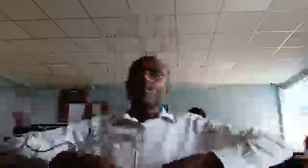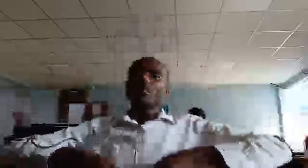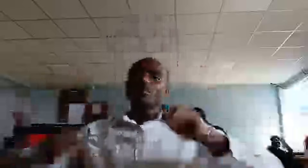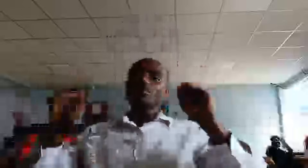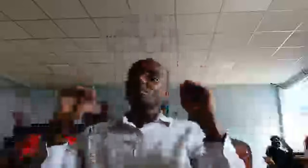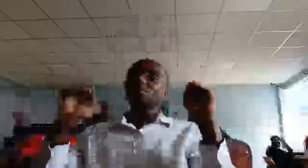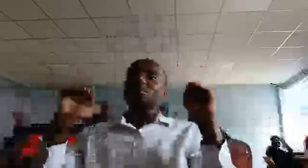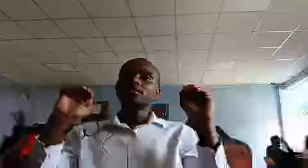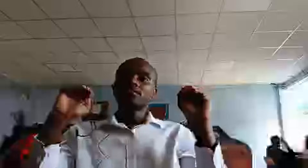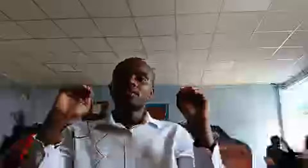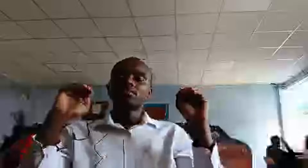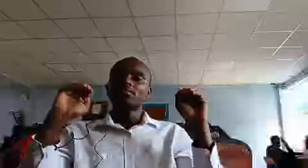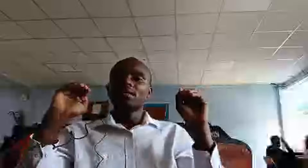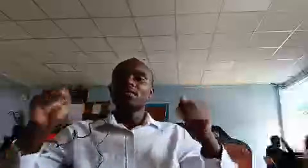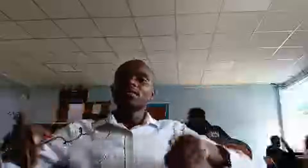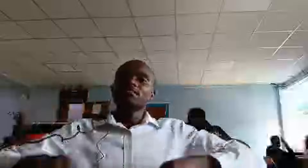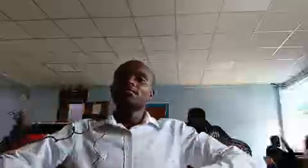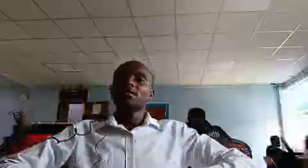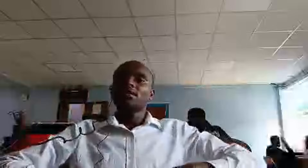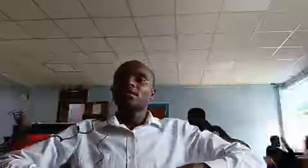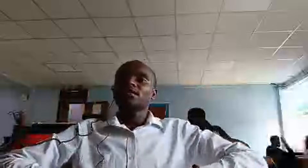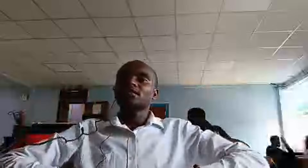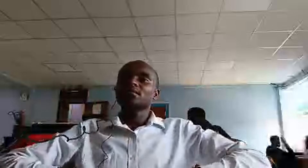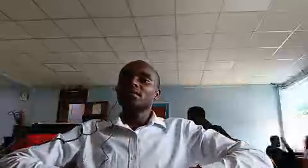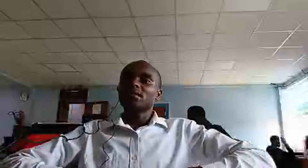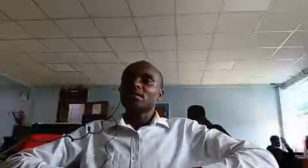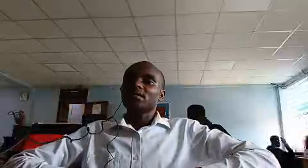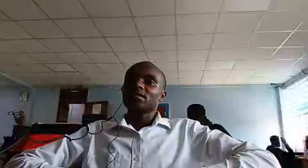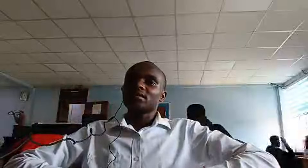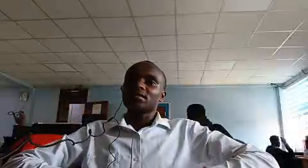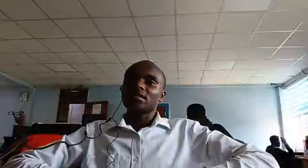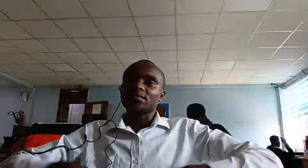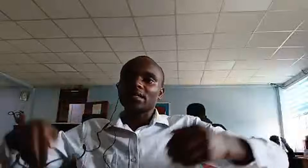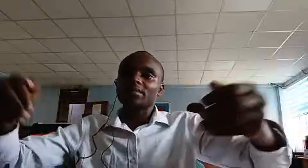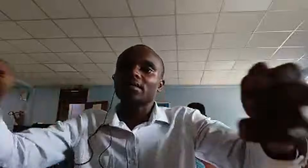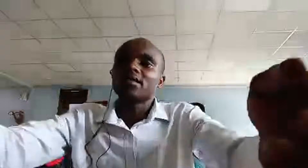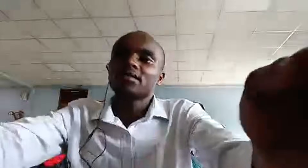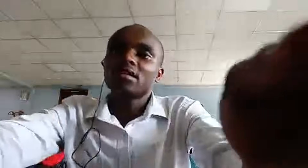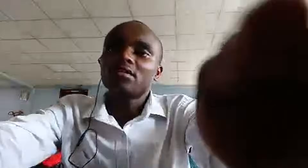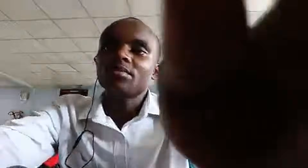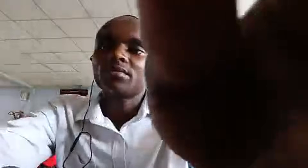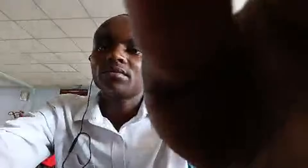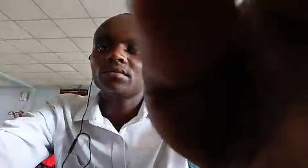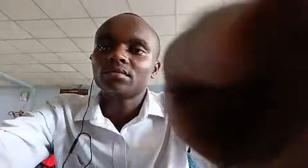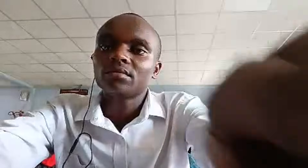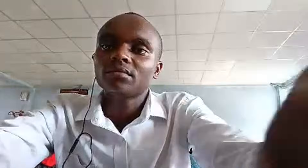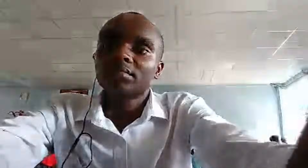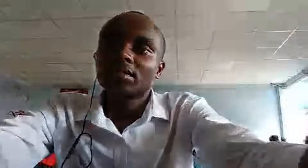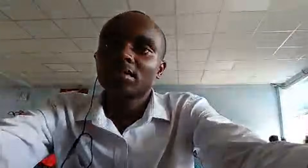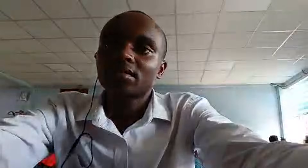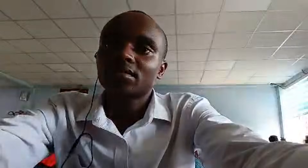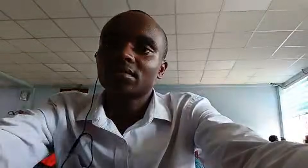On the stomach, it's on the stomach. Young. Just that my camera can't allow me to show. Look, it's